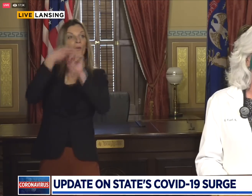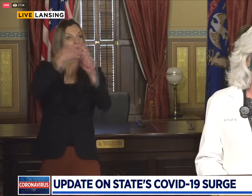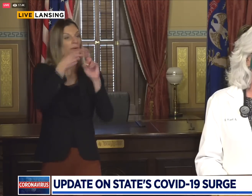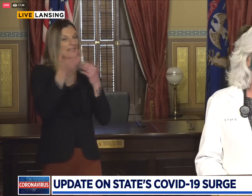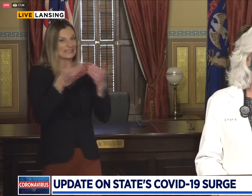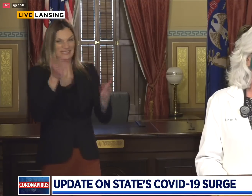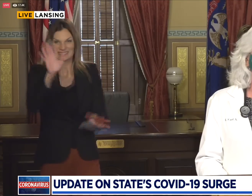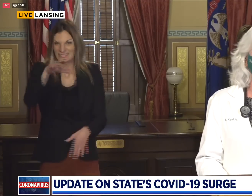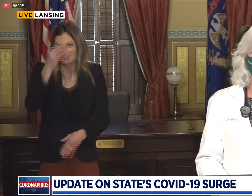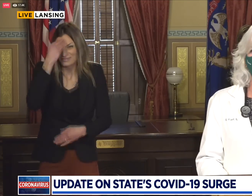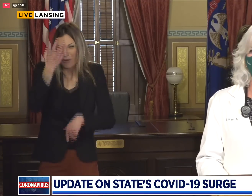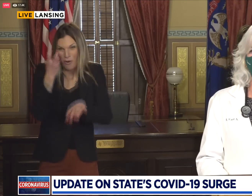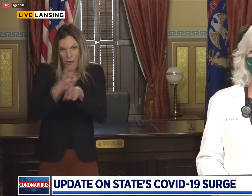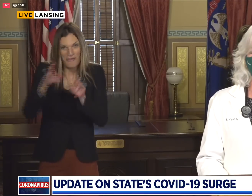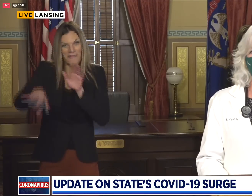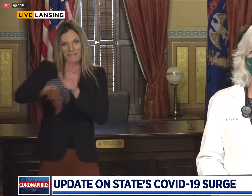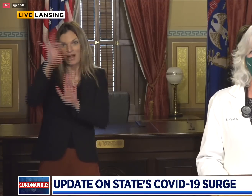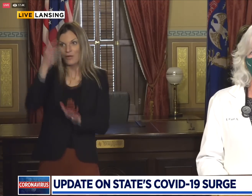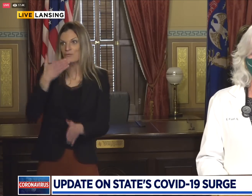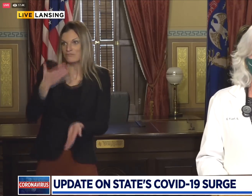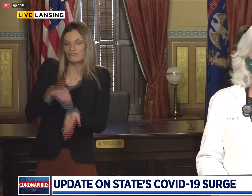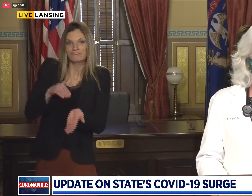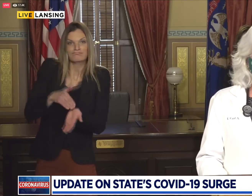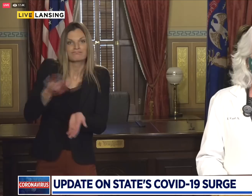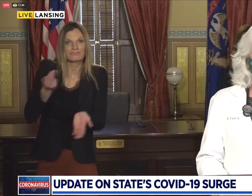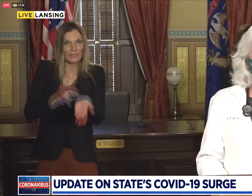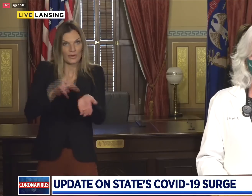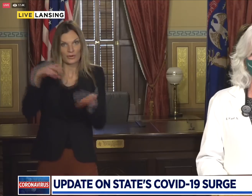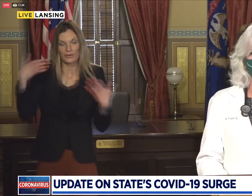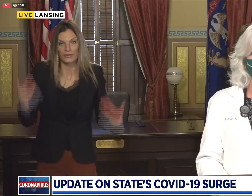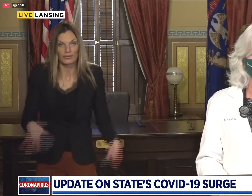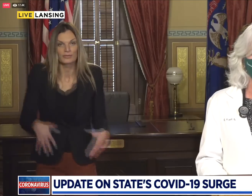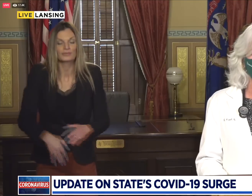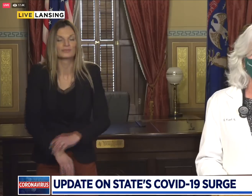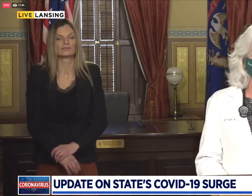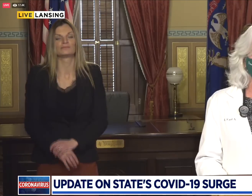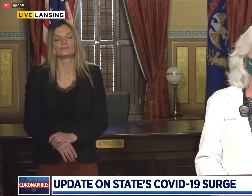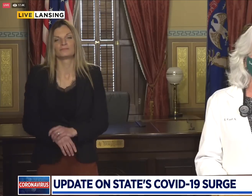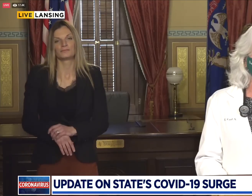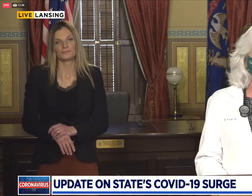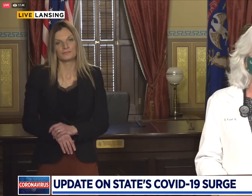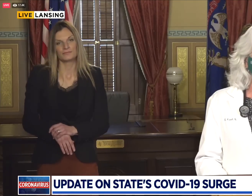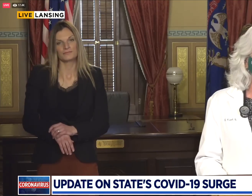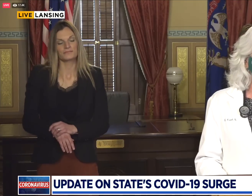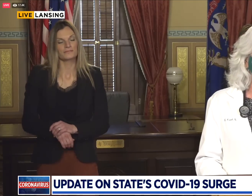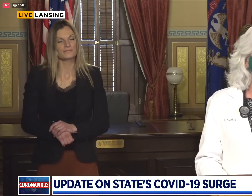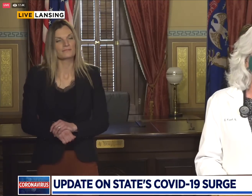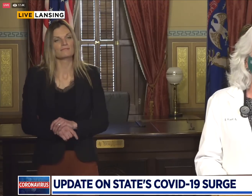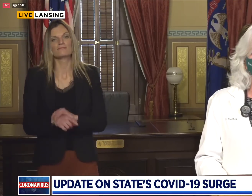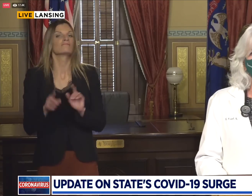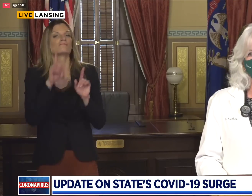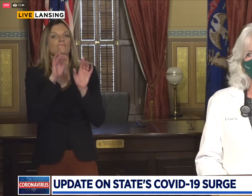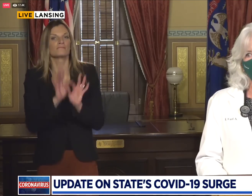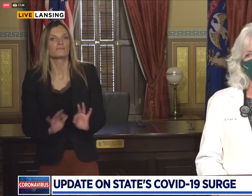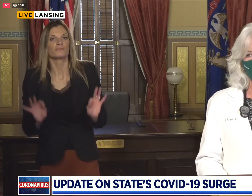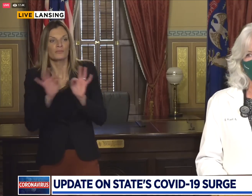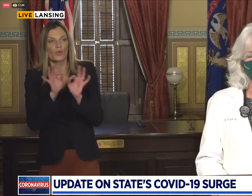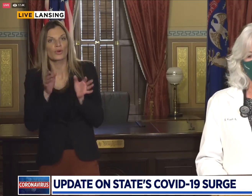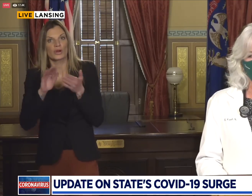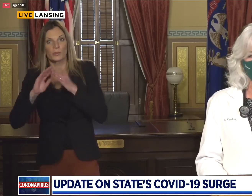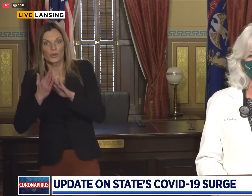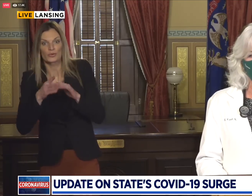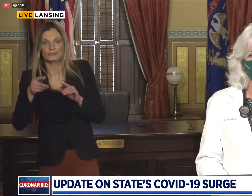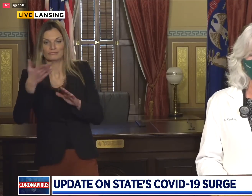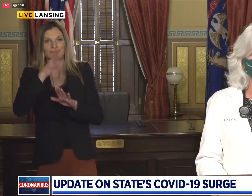without when those doctors and nurses have to come offline and be quarantined. It's especially important in smaller communities around